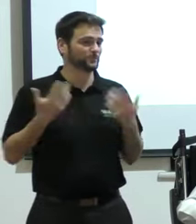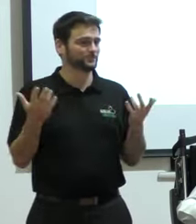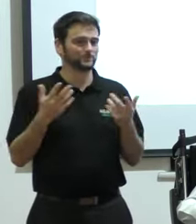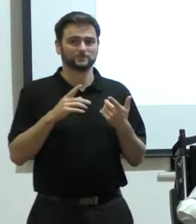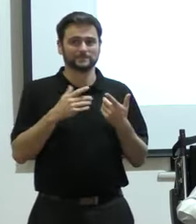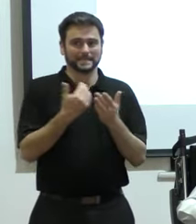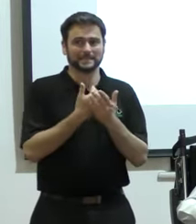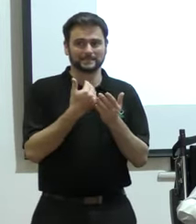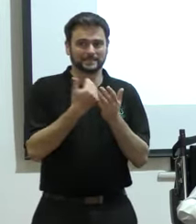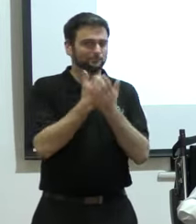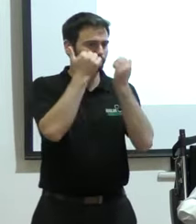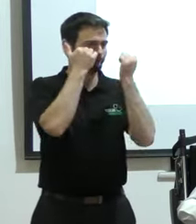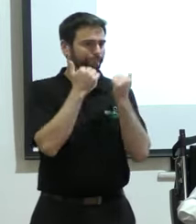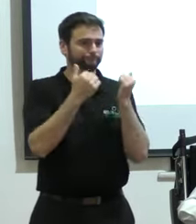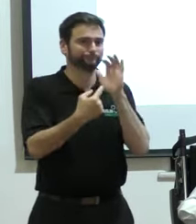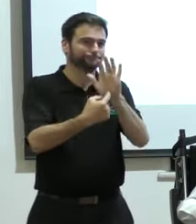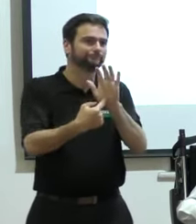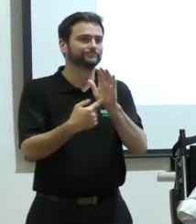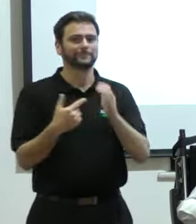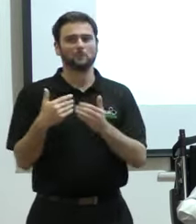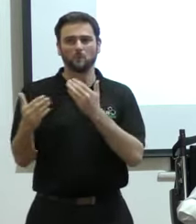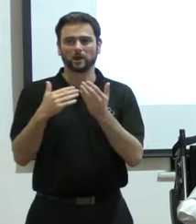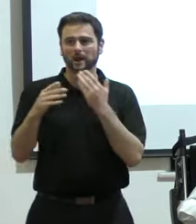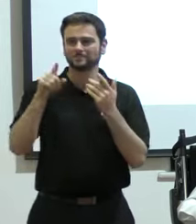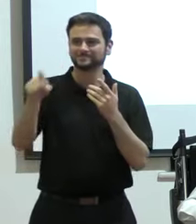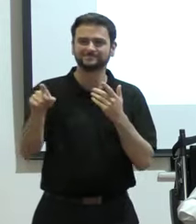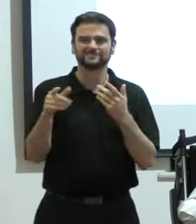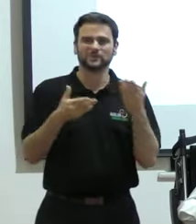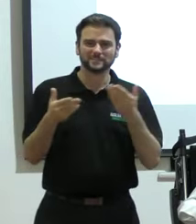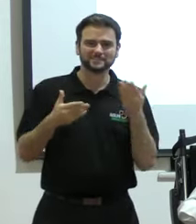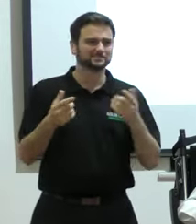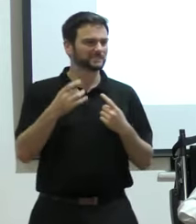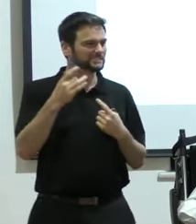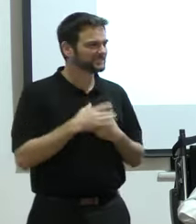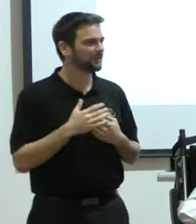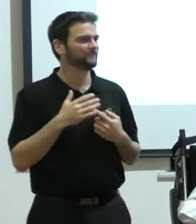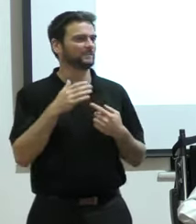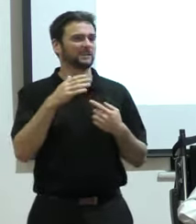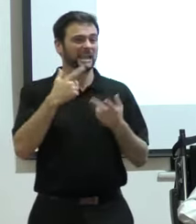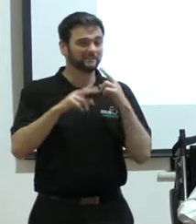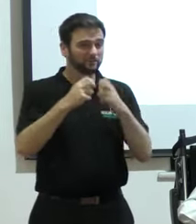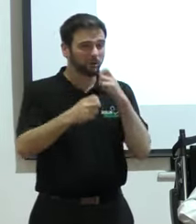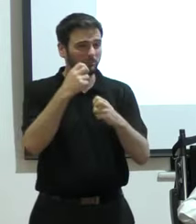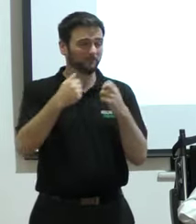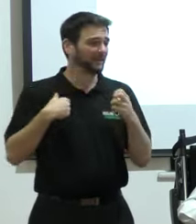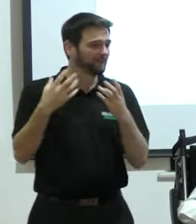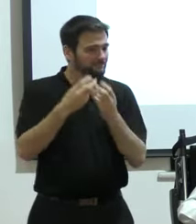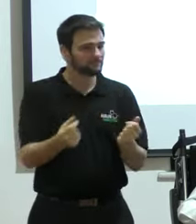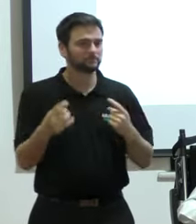keep records and organise providers and deal with any conflicts and that type of thing. So if that's the